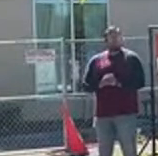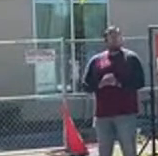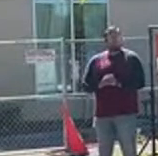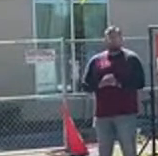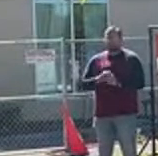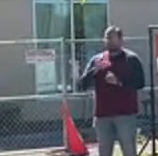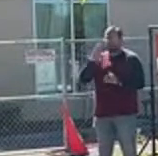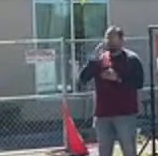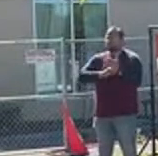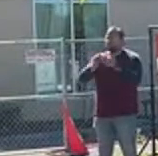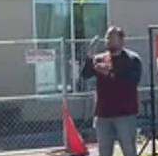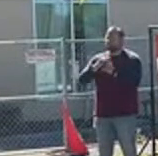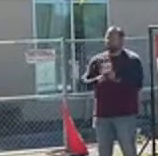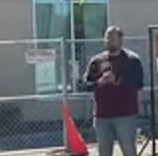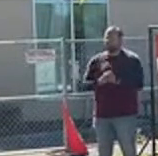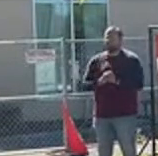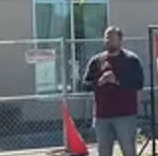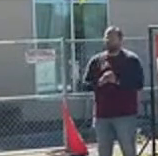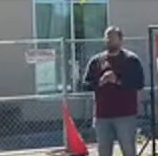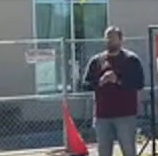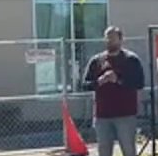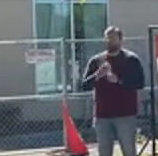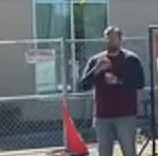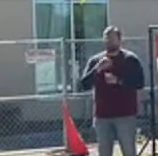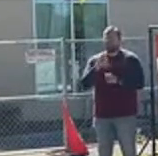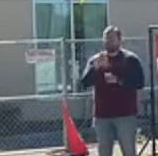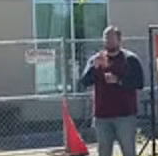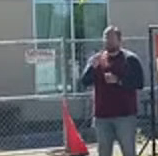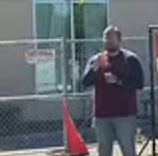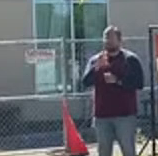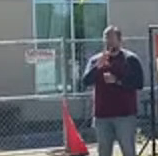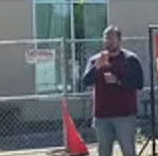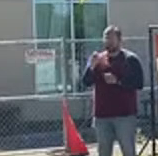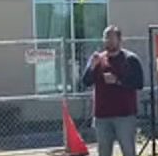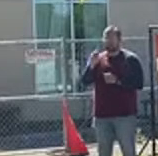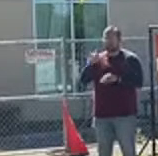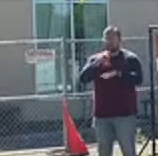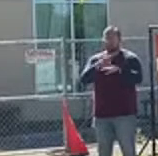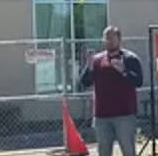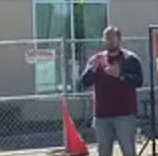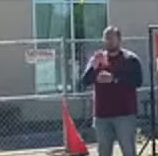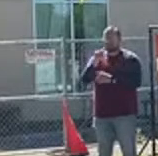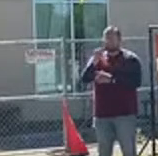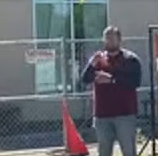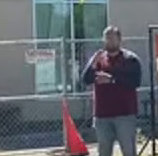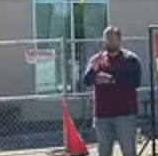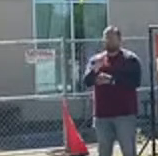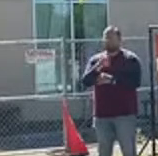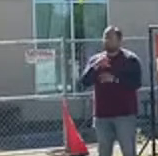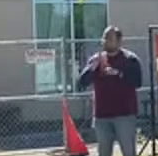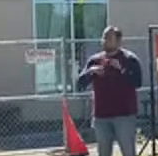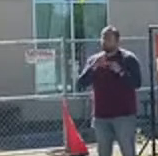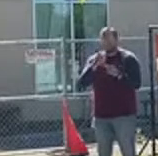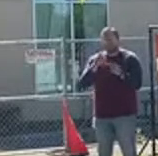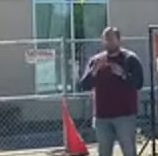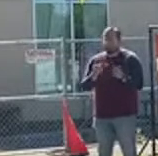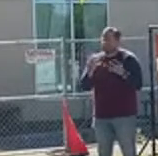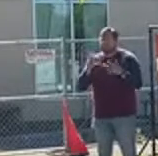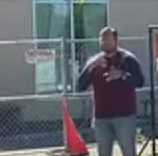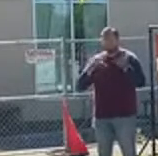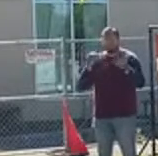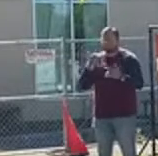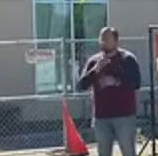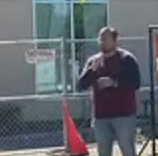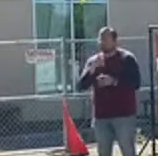Hi, good morning. I'm David Wood. I'm the principal at Stevens. And man, I can't tell you how excited we are to be starting